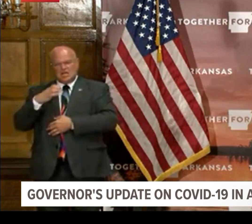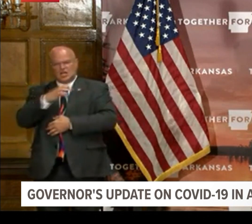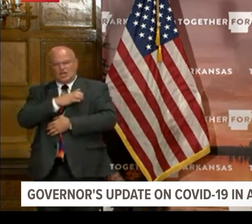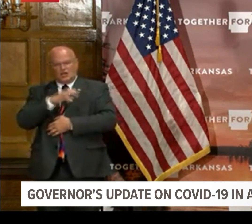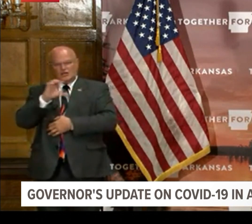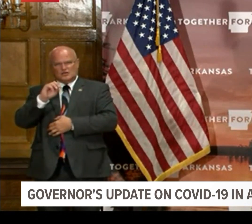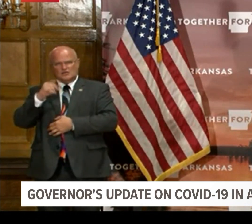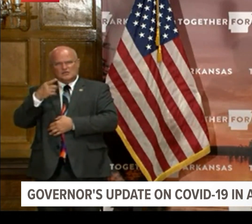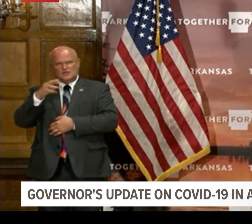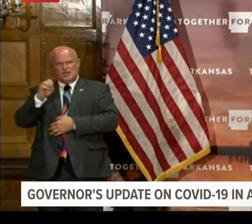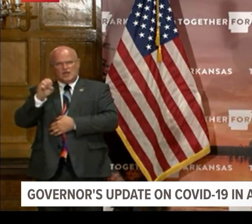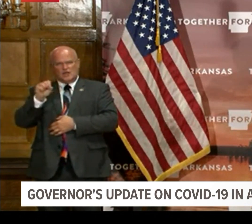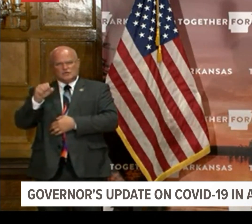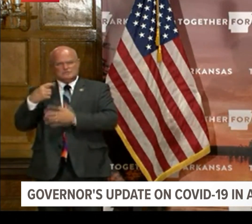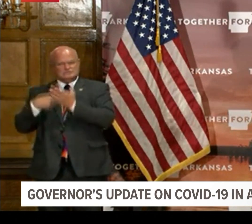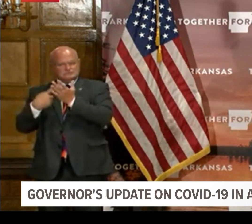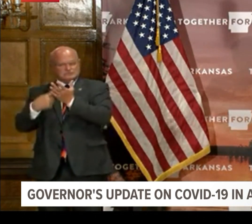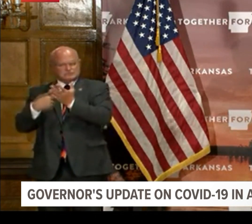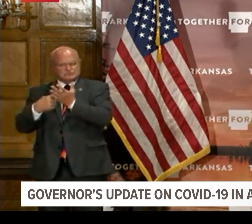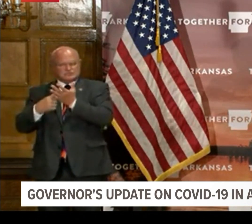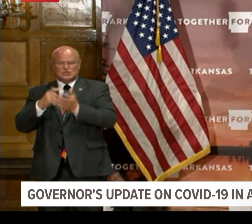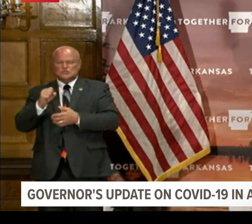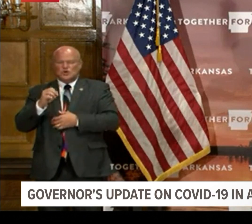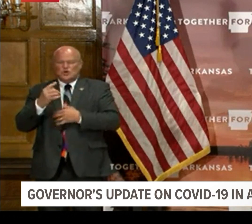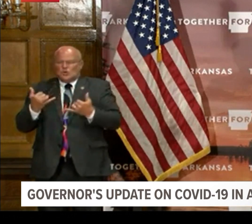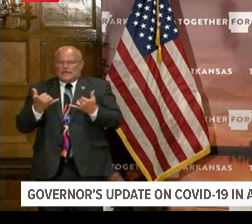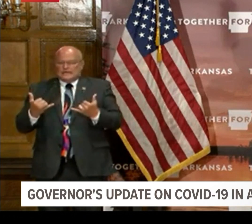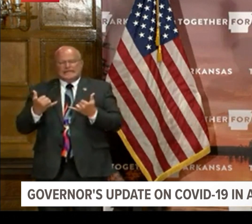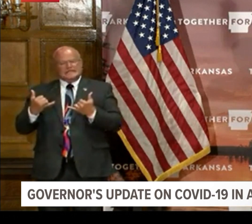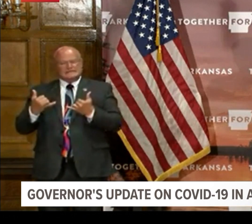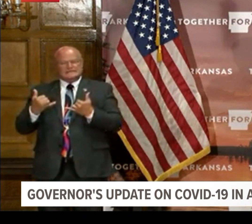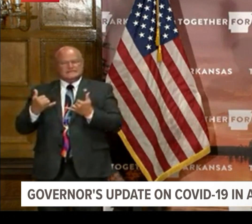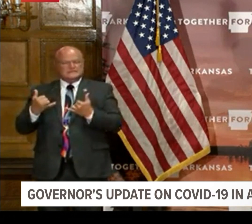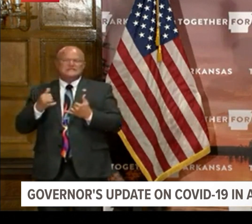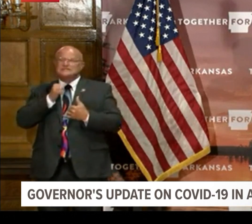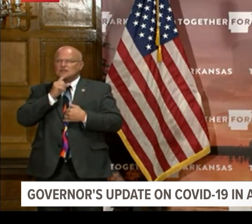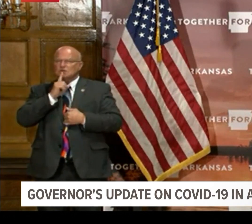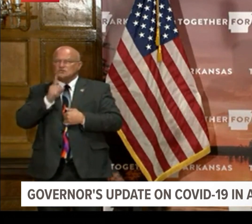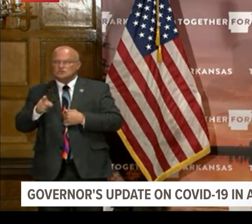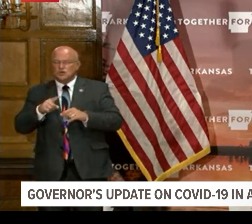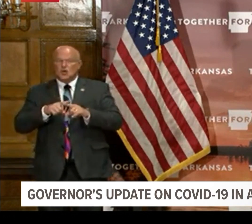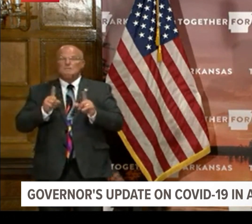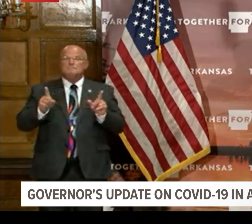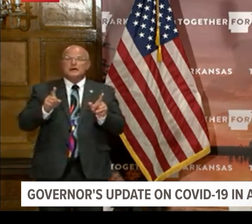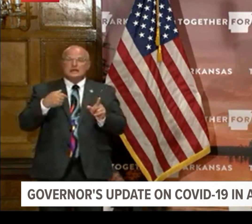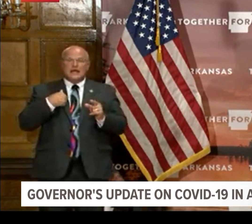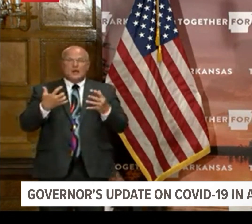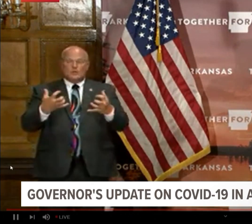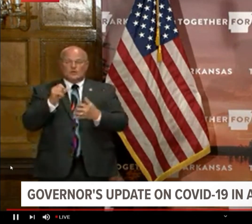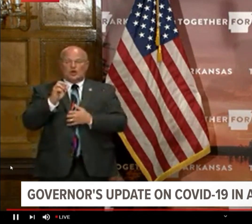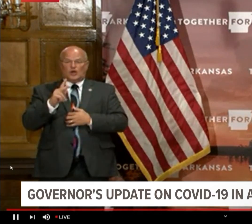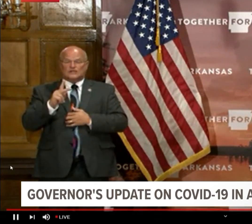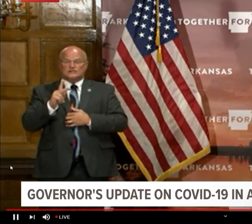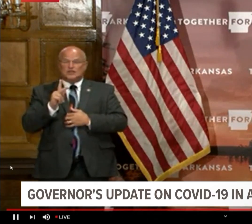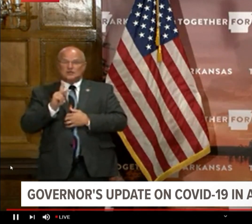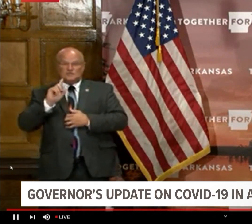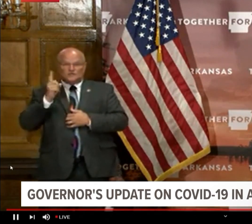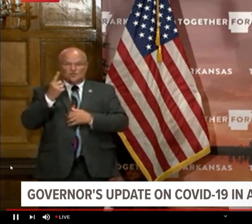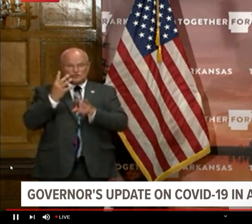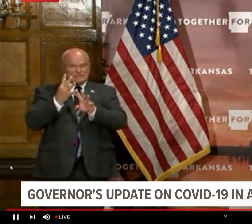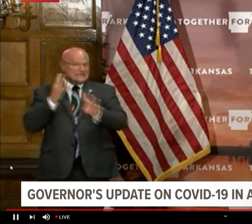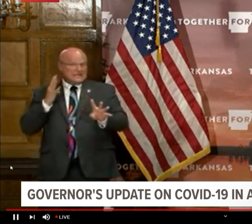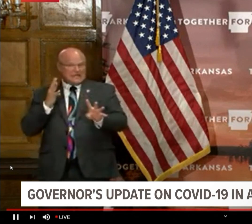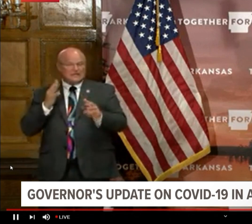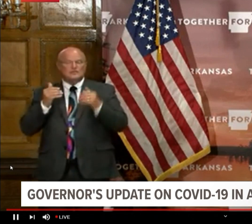act. And so that's a little bit uncertain from a federal perspective. But I want to put Arkansas in the best position possible to go